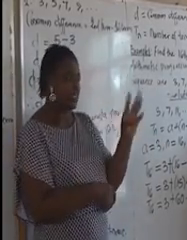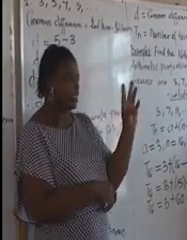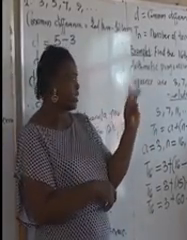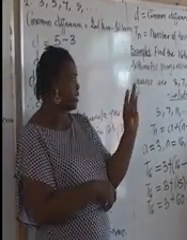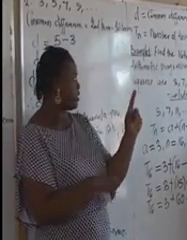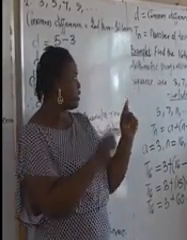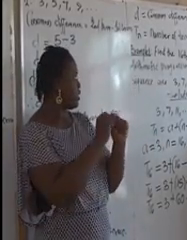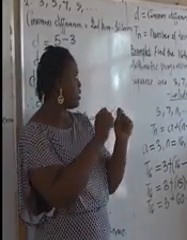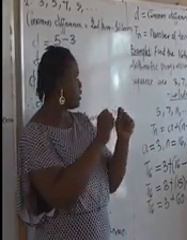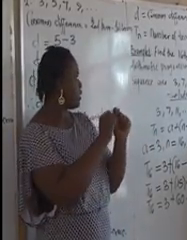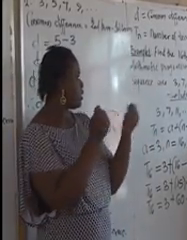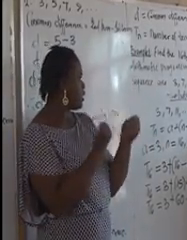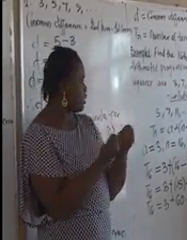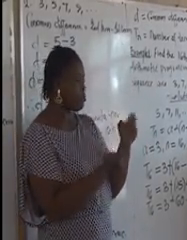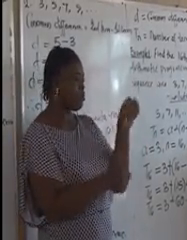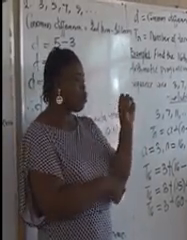say, therefore,